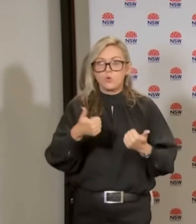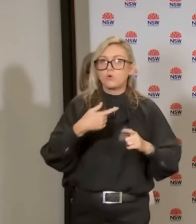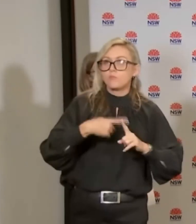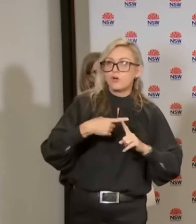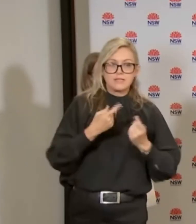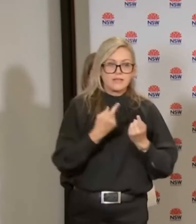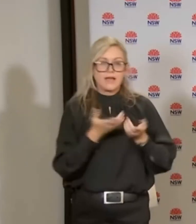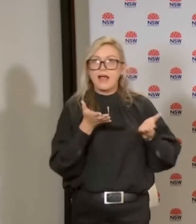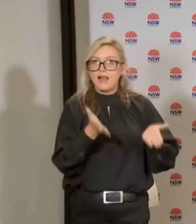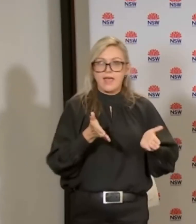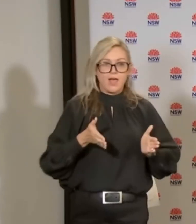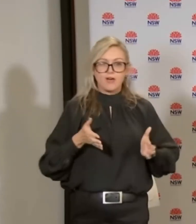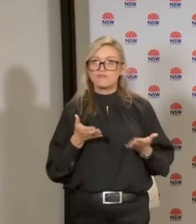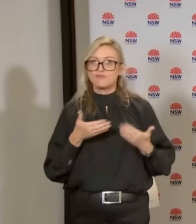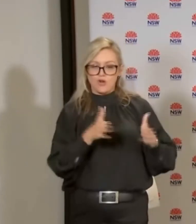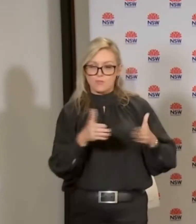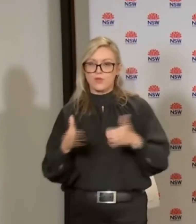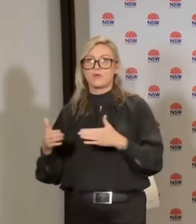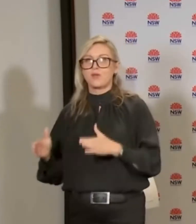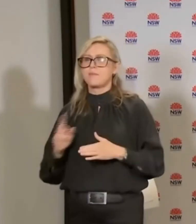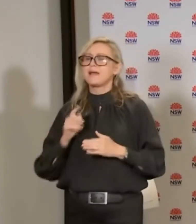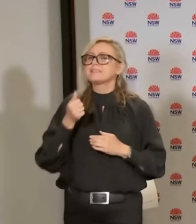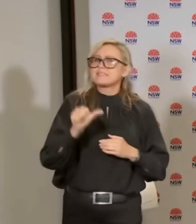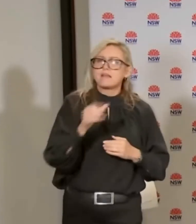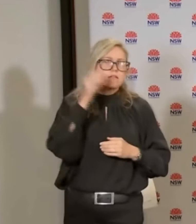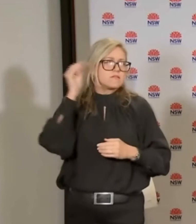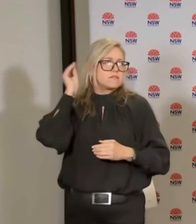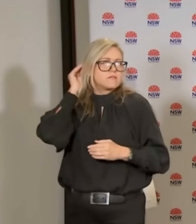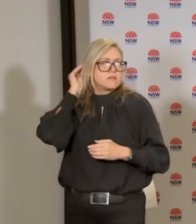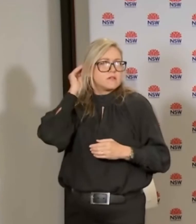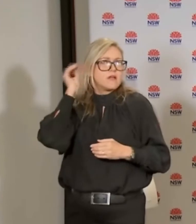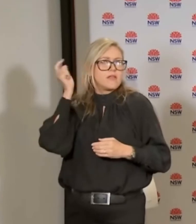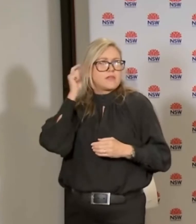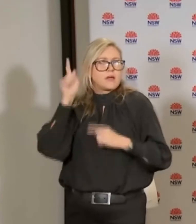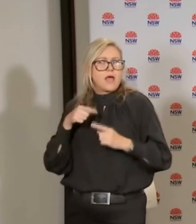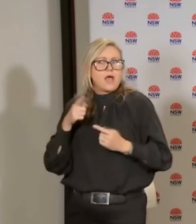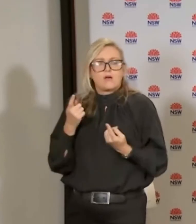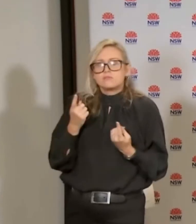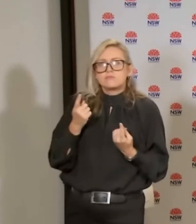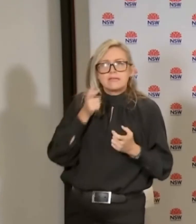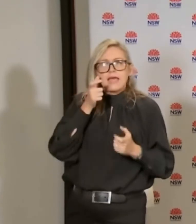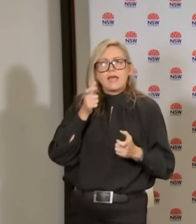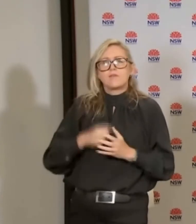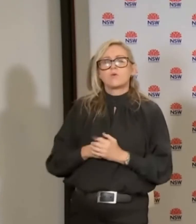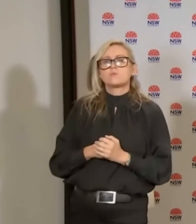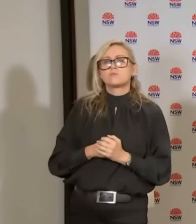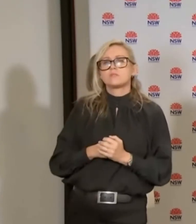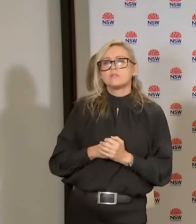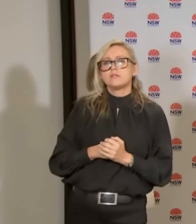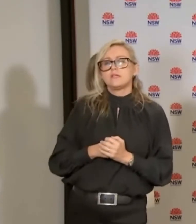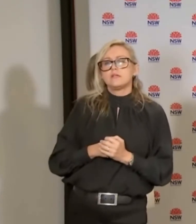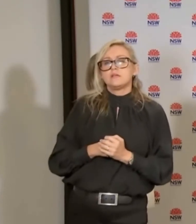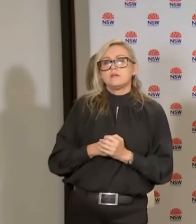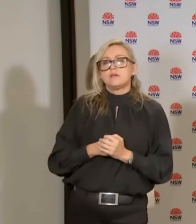more freedoms, that we try and maintain some common sense. You don't need to be closer than the 1.5 metres